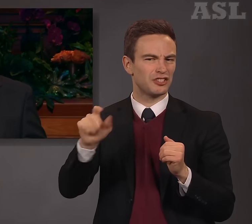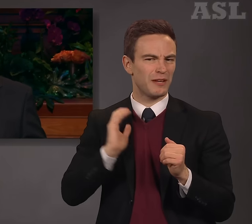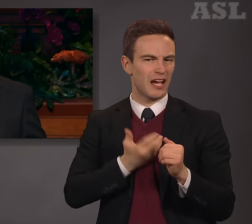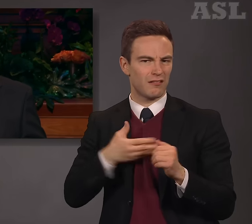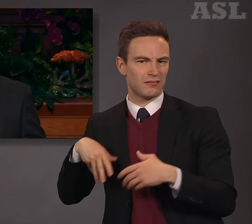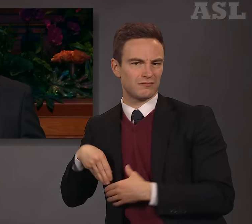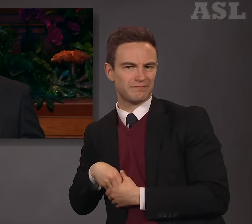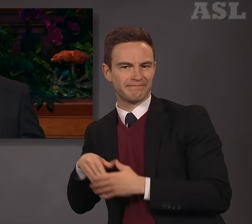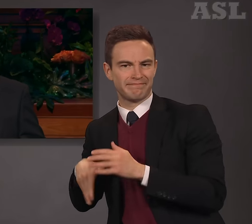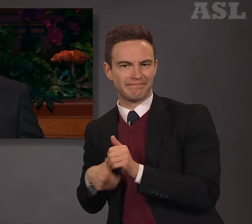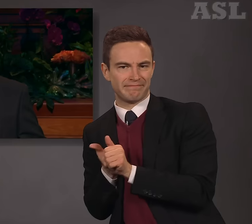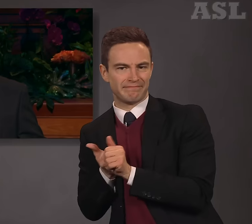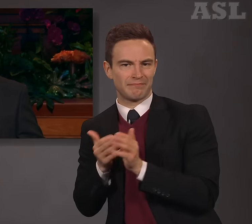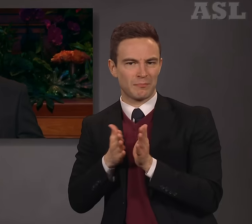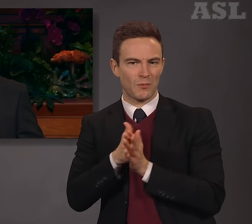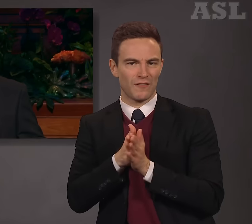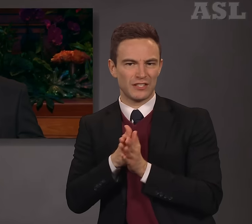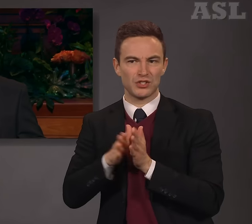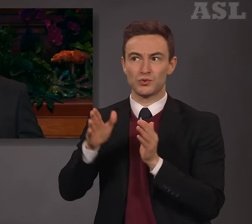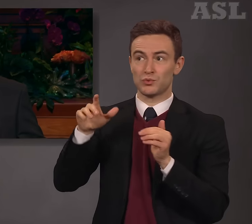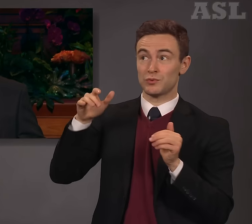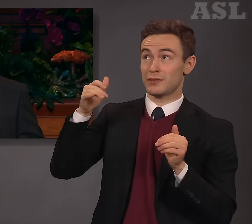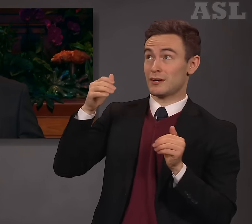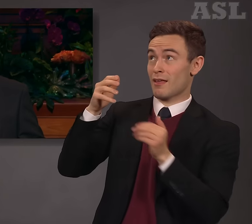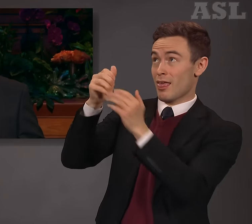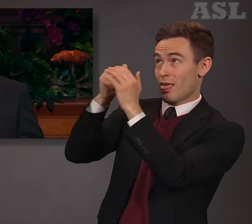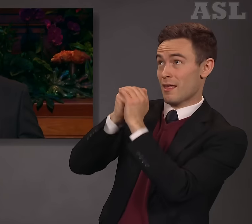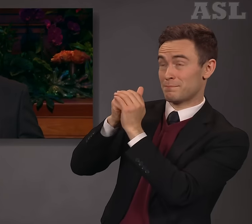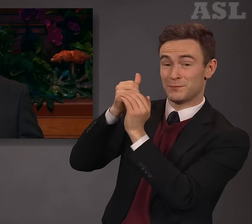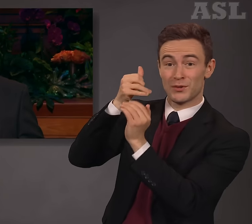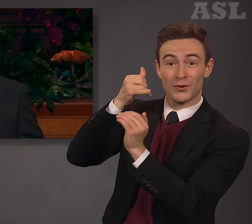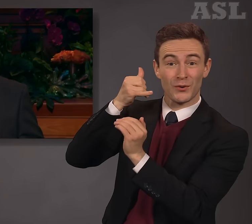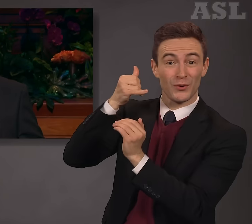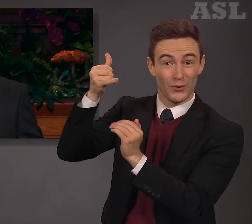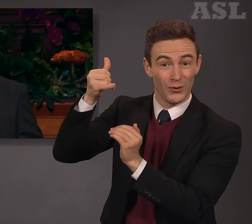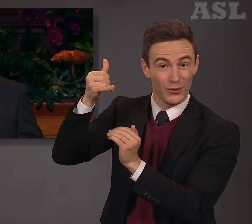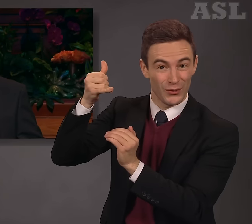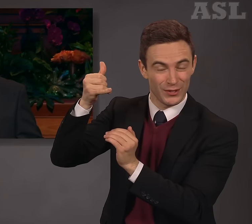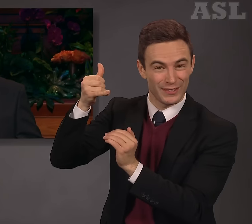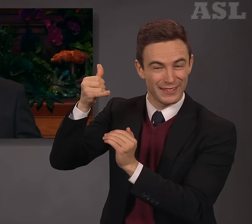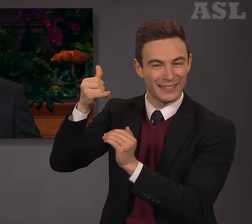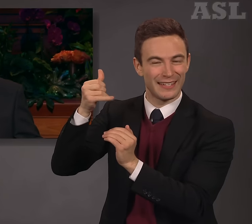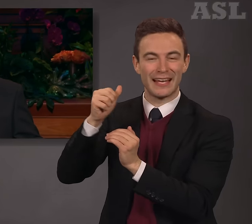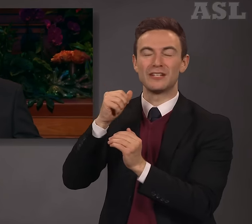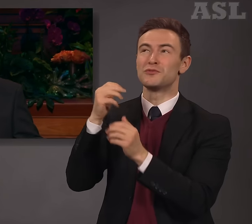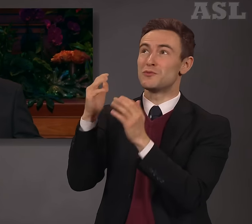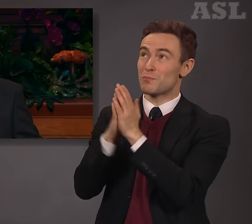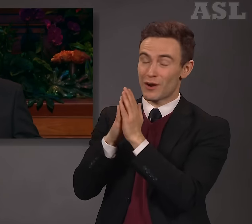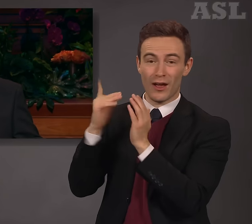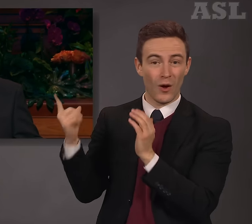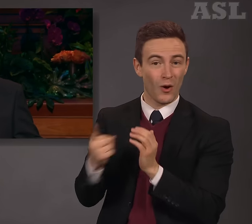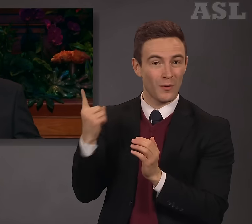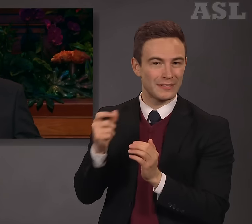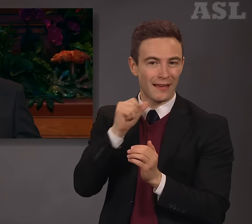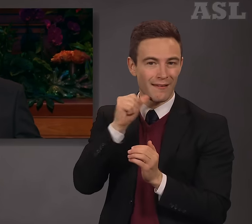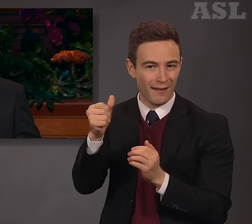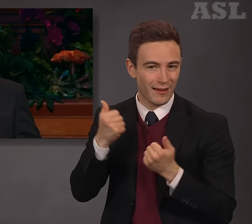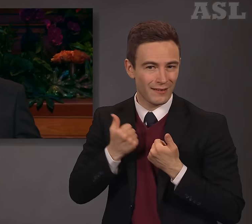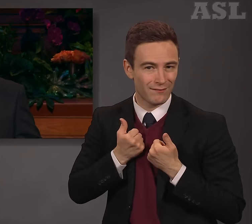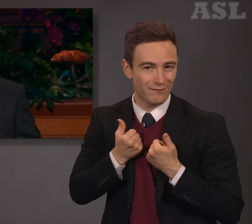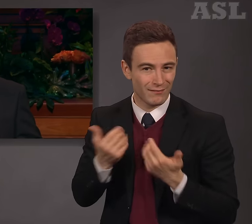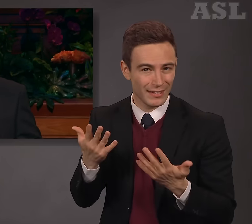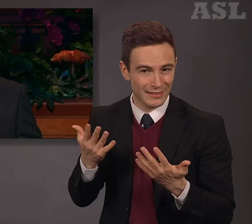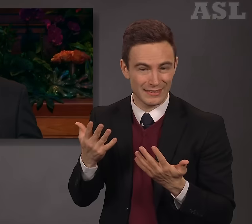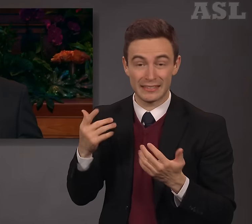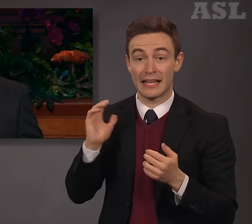to call in devout prayer with an attitude of praying always and not fainting, as our performance may be for